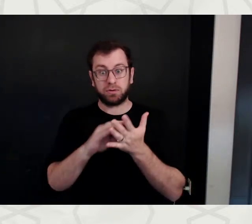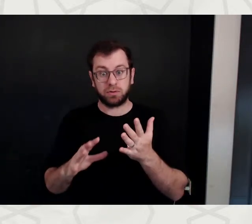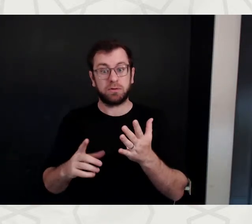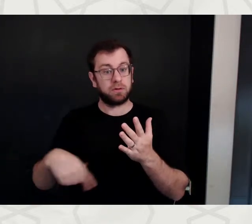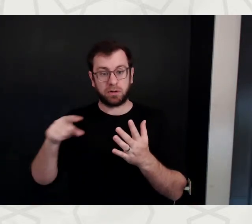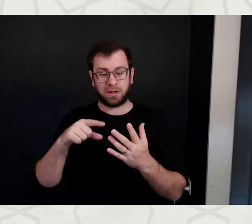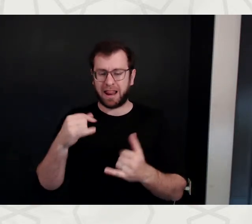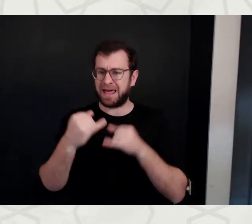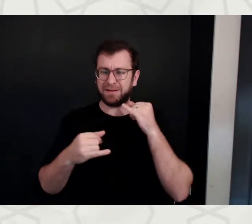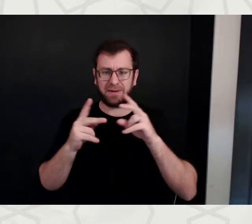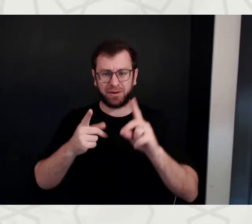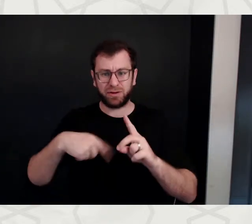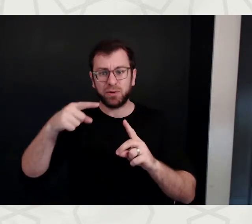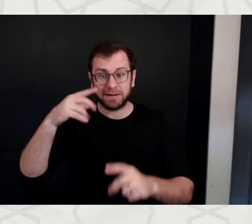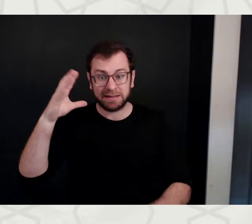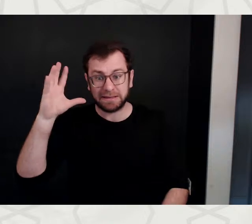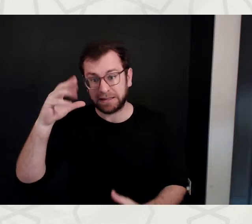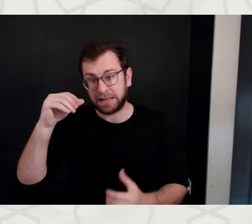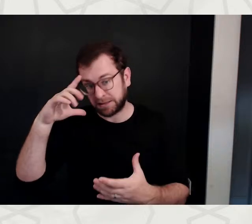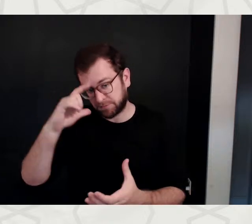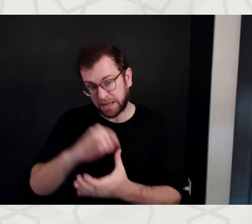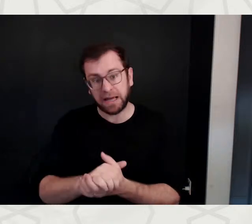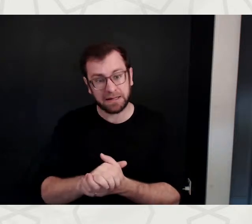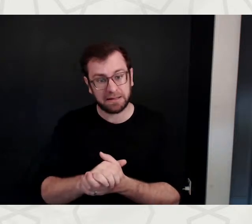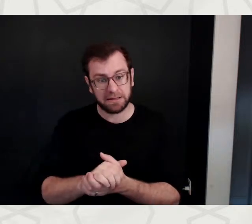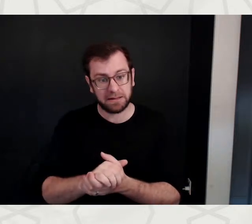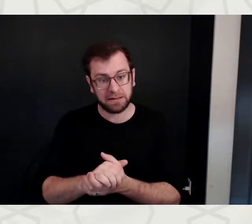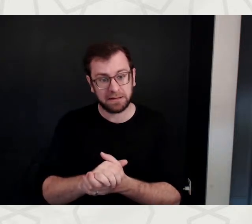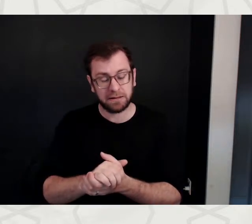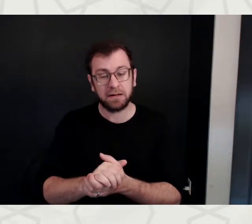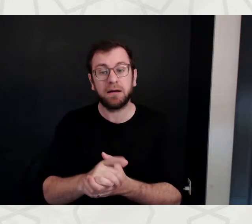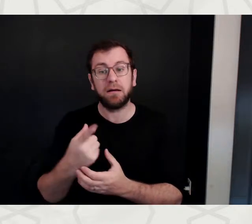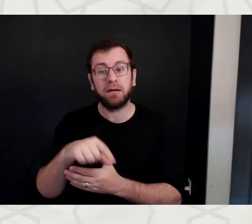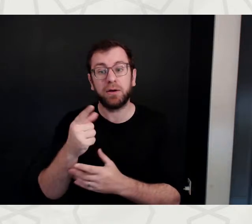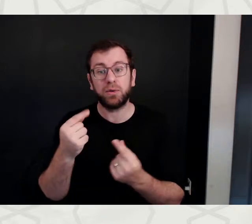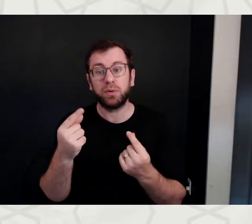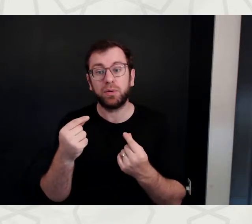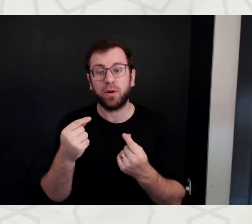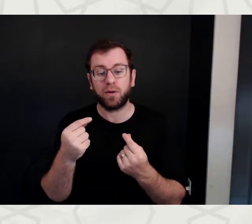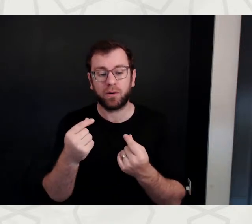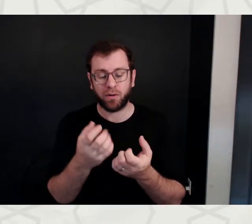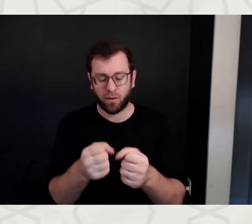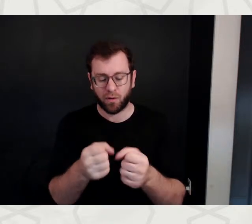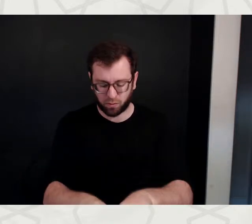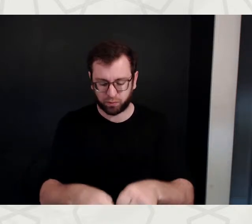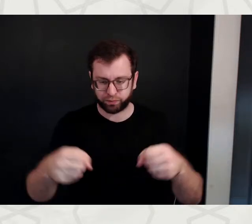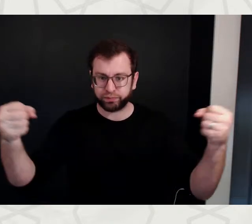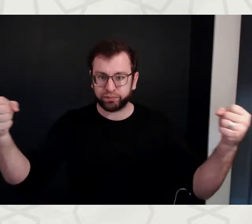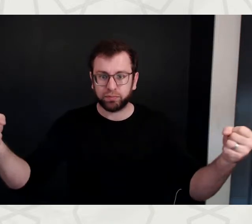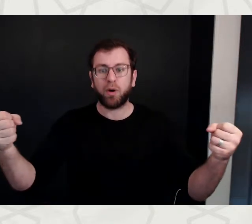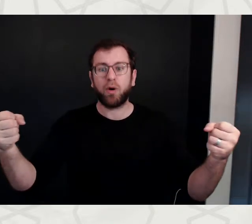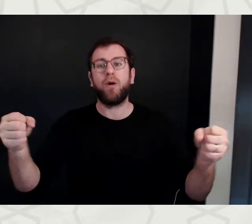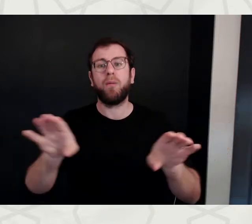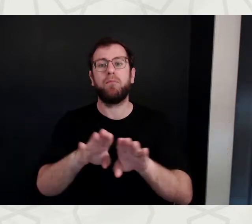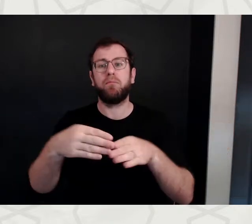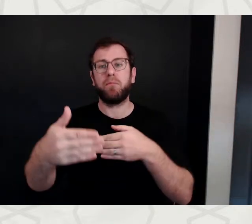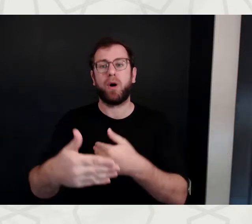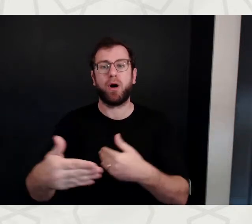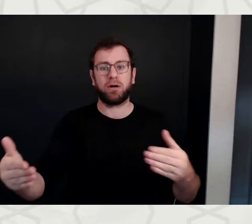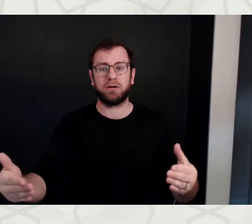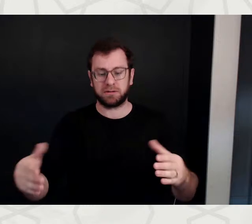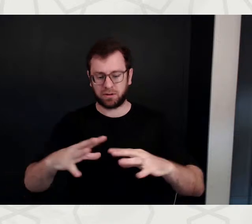you expect, are now opening up the evil box of